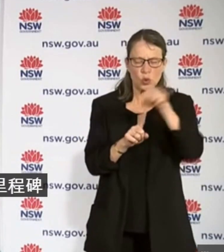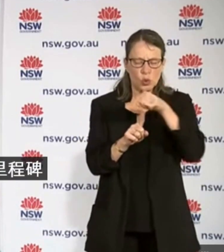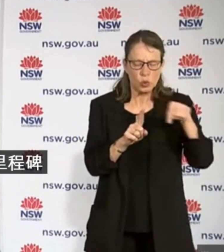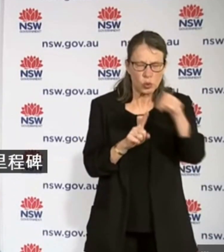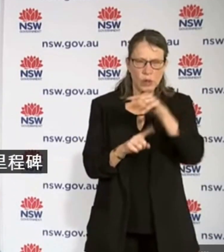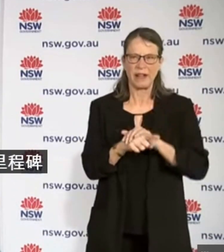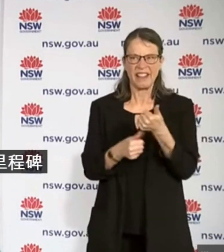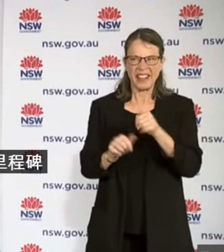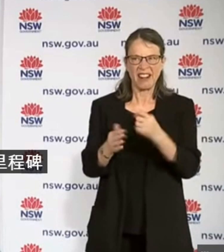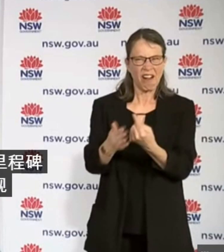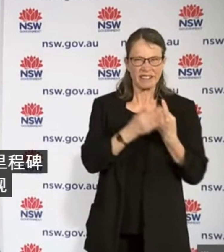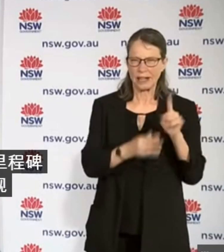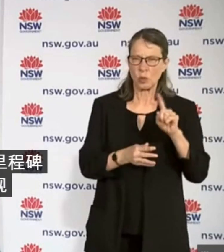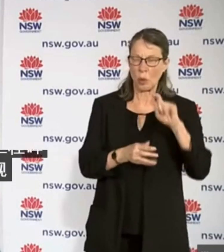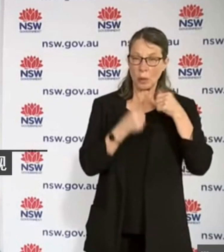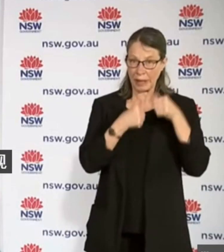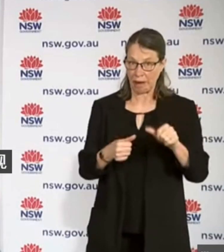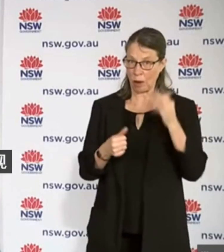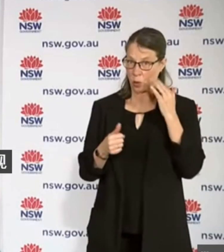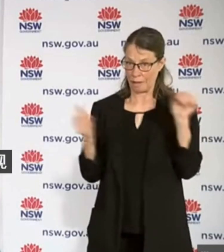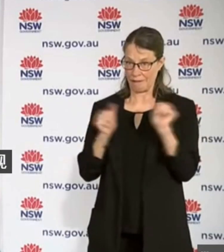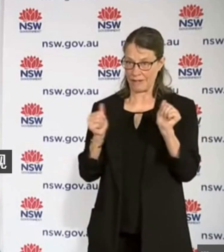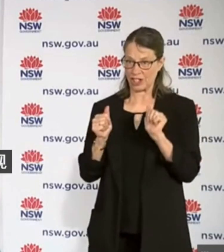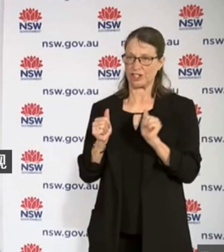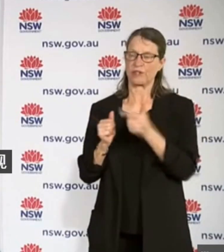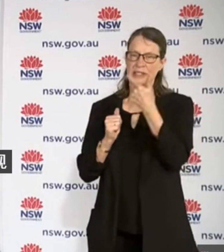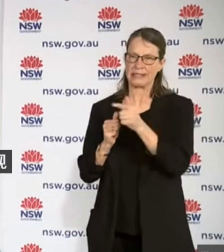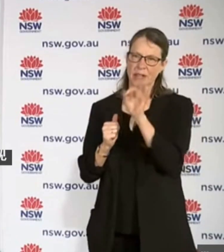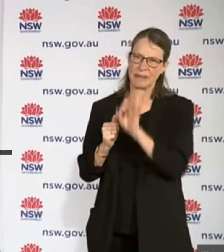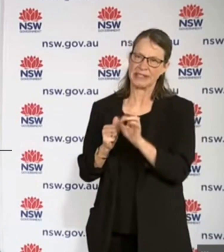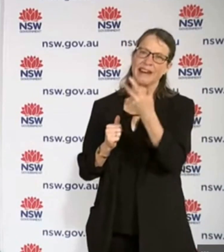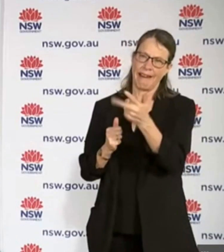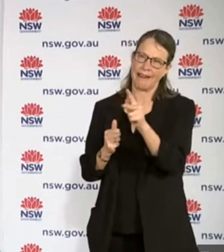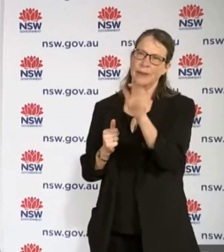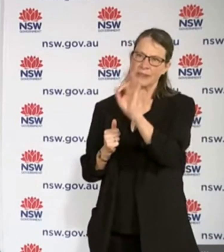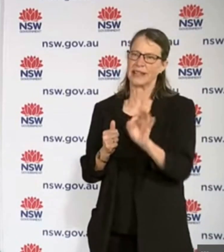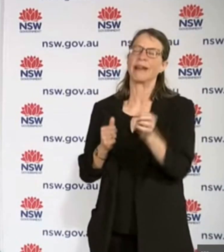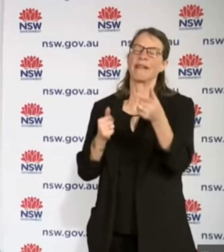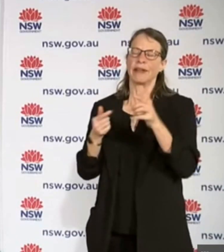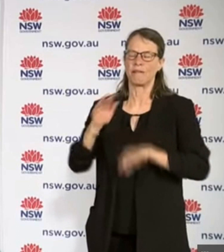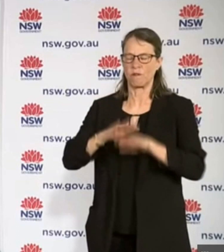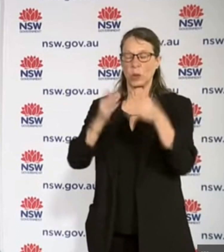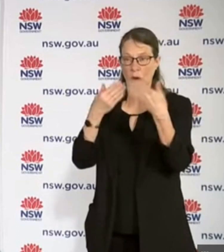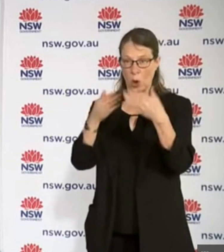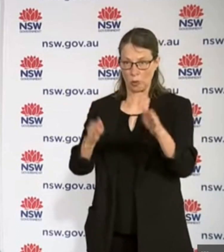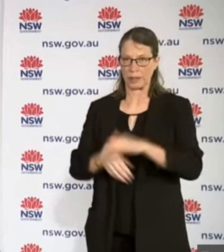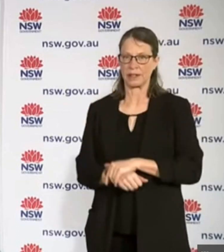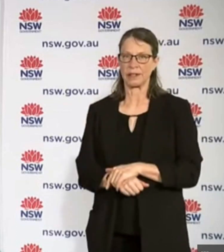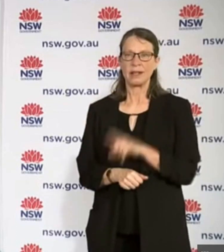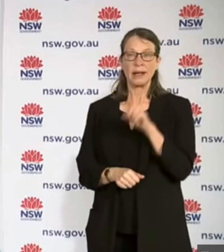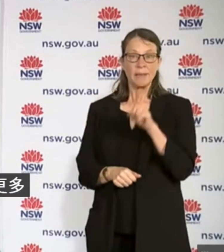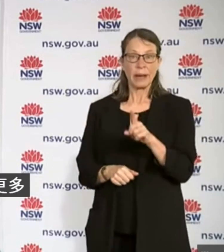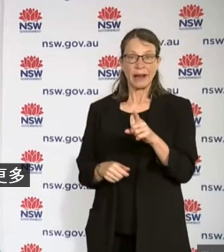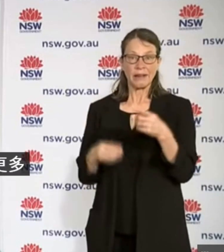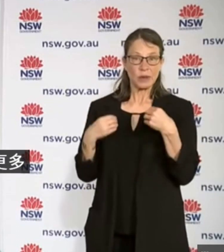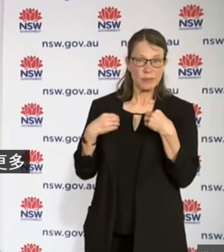milestones, and also confirmation on the compliance regime to support business. But again, my strongest message to business is that you won't have to